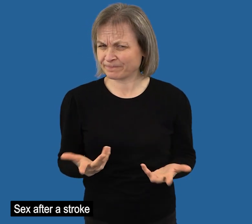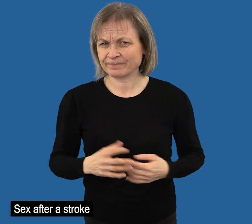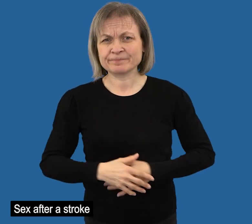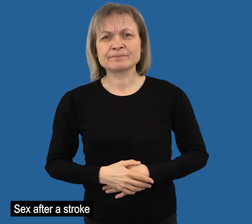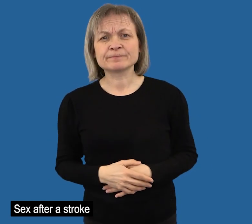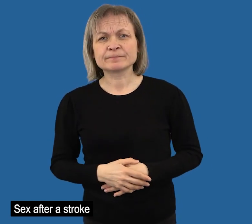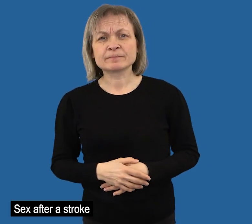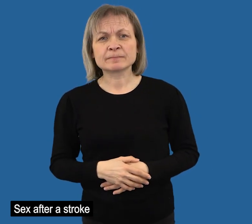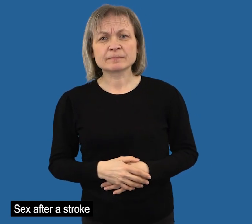Sex after a stroke.